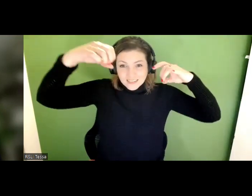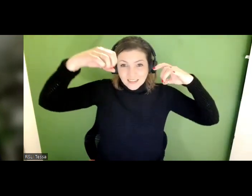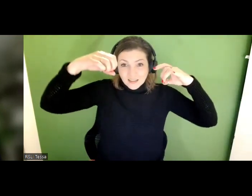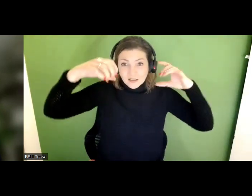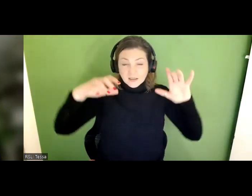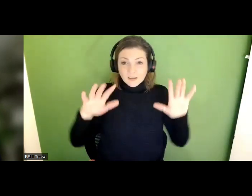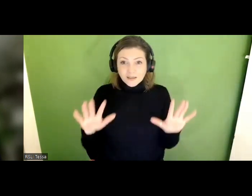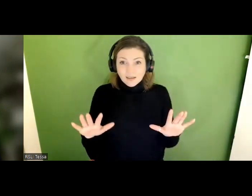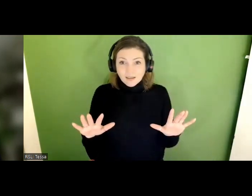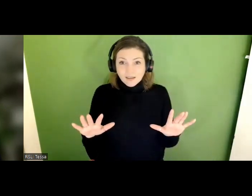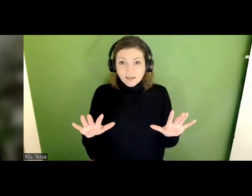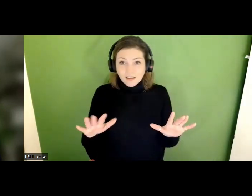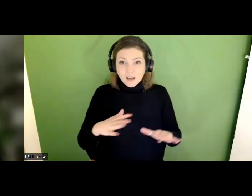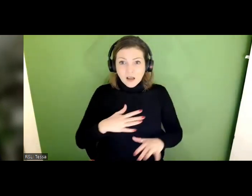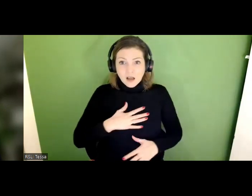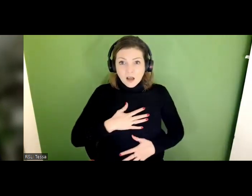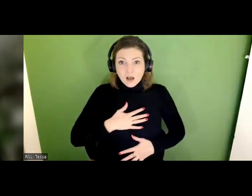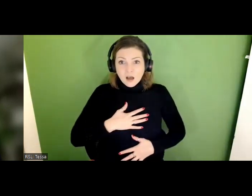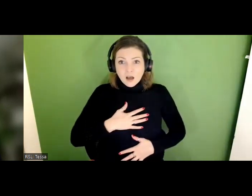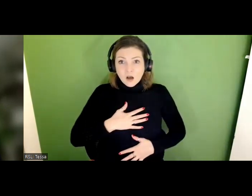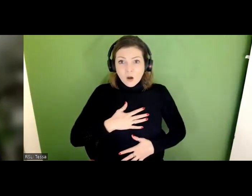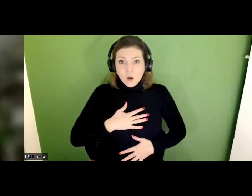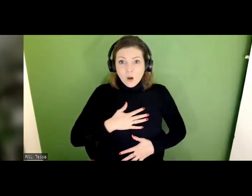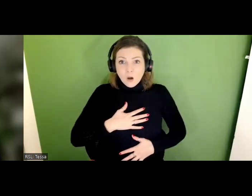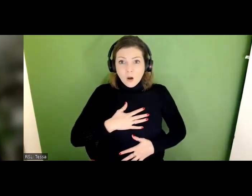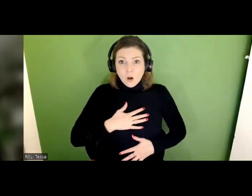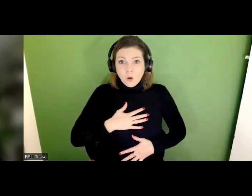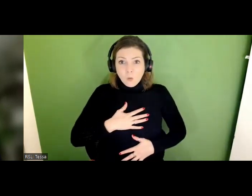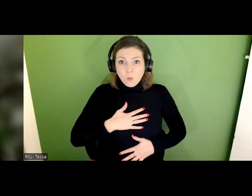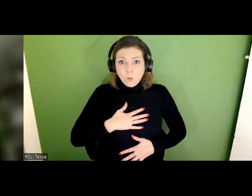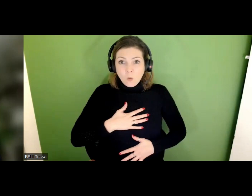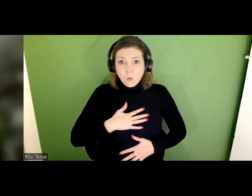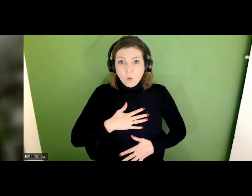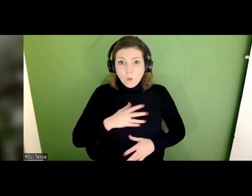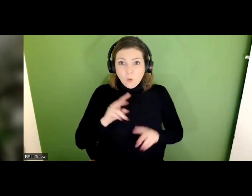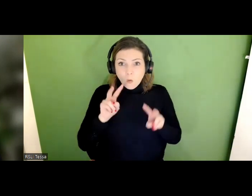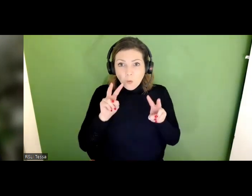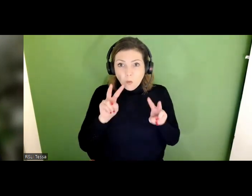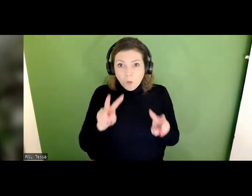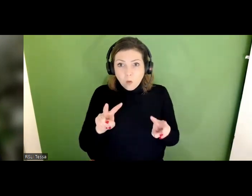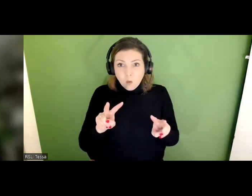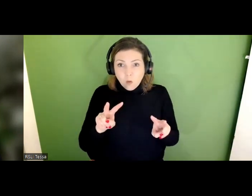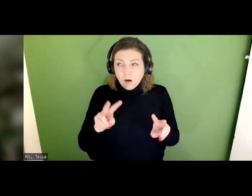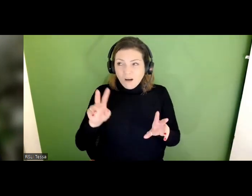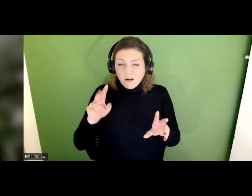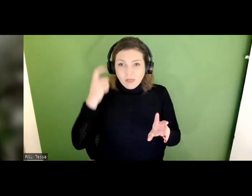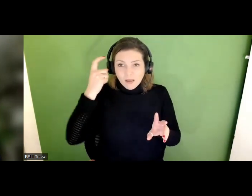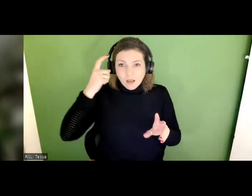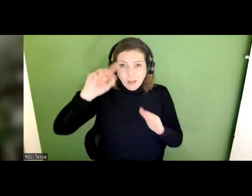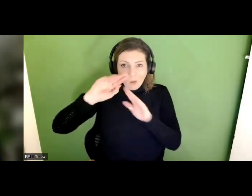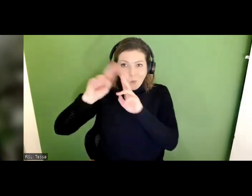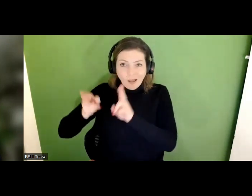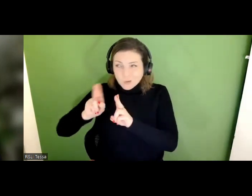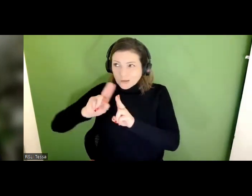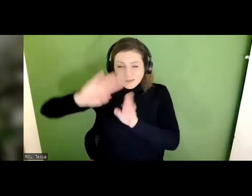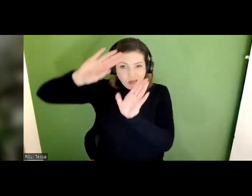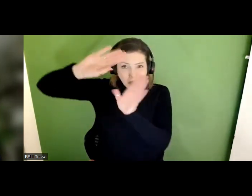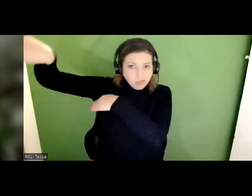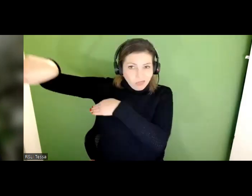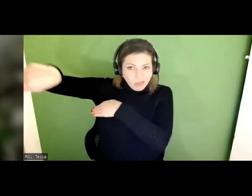Polly held her breath and stared, all thoughts of the big house on Lilac Hill vanishing from her